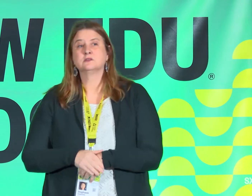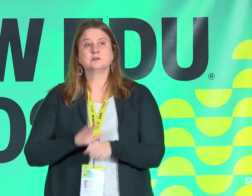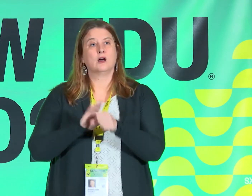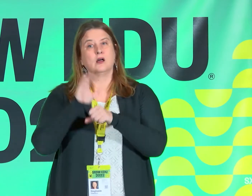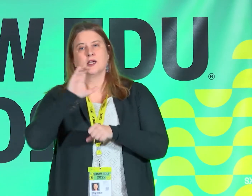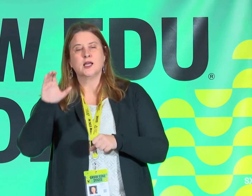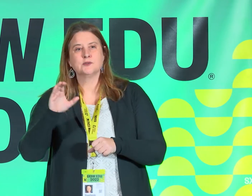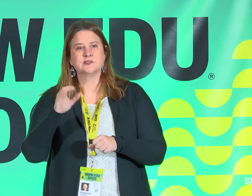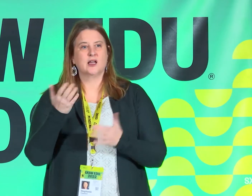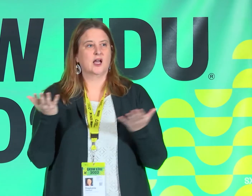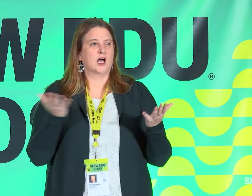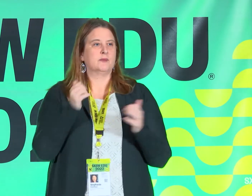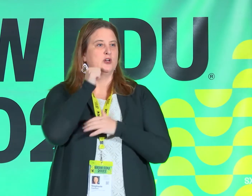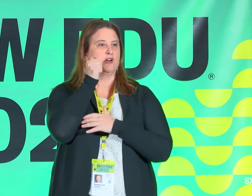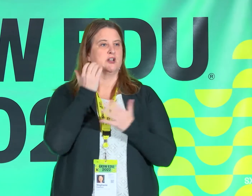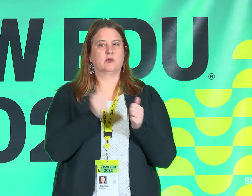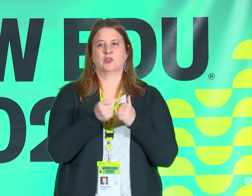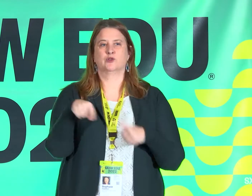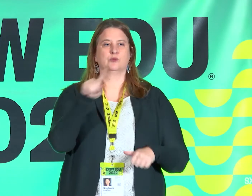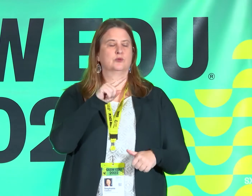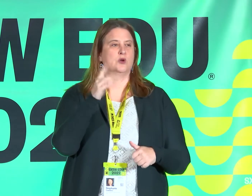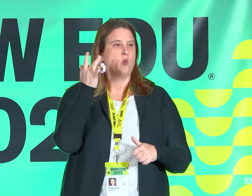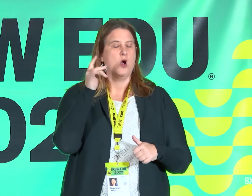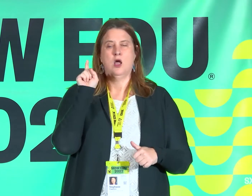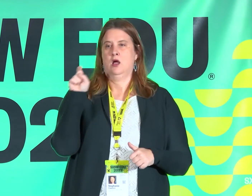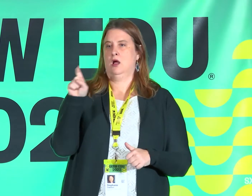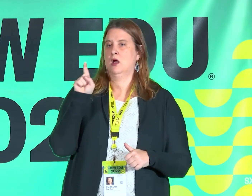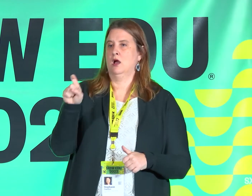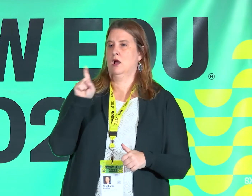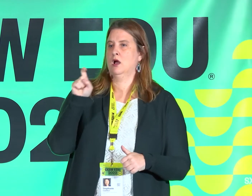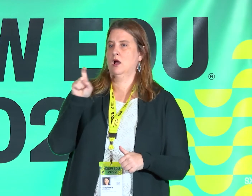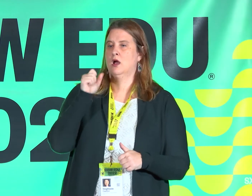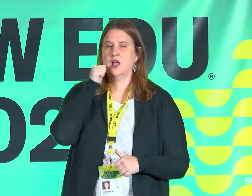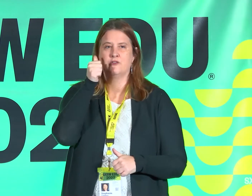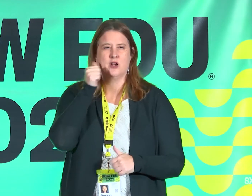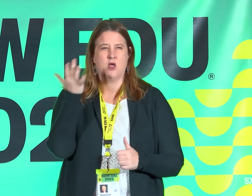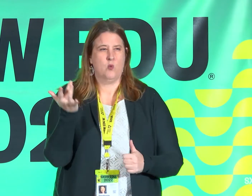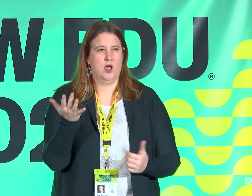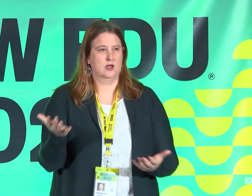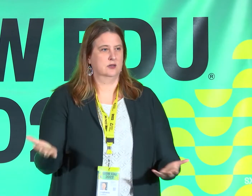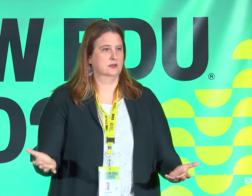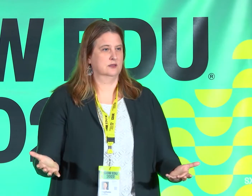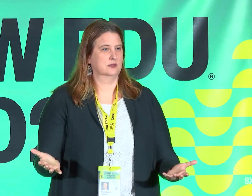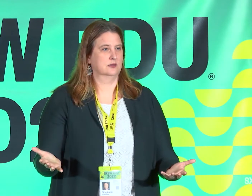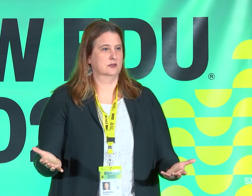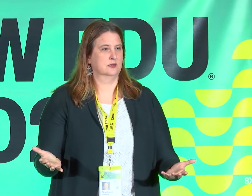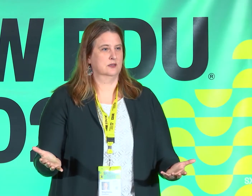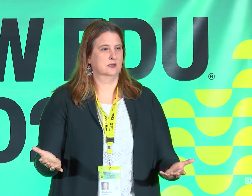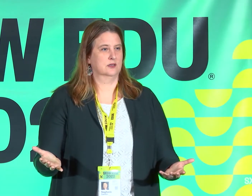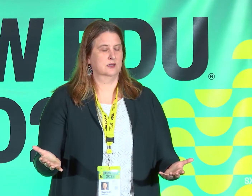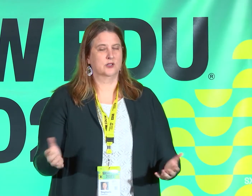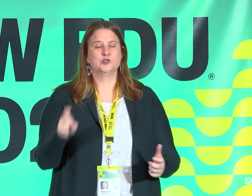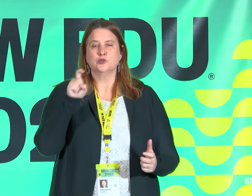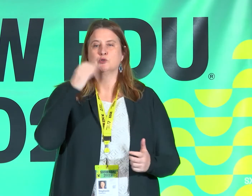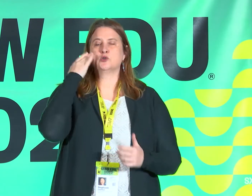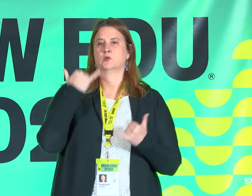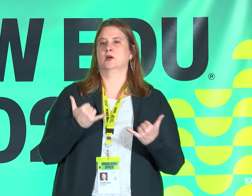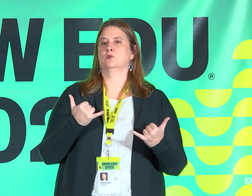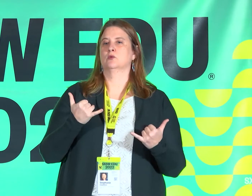captions? Hey, can you turn on those captions? I'm like, come on guys, I'm here with you every day. Why do I have to ask for that accommodation, that accessibility